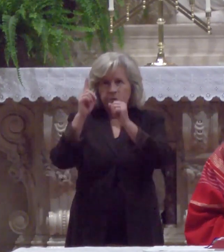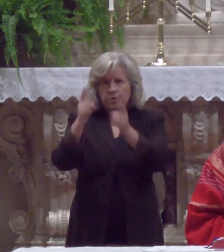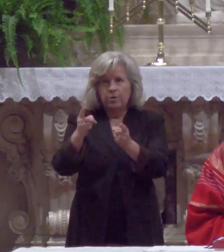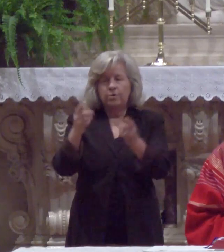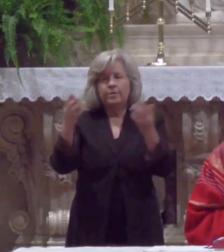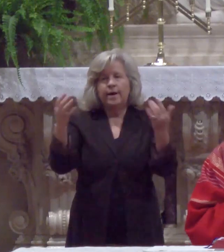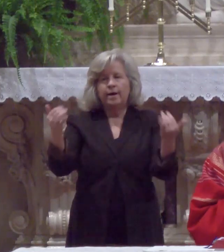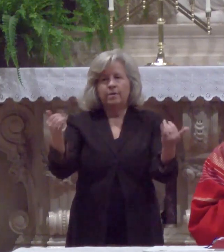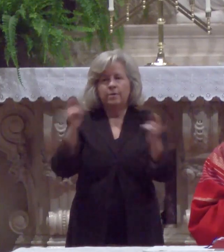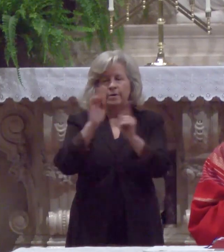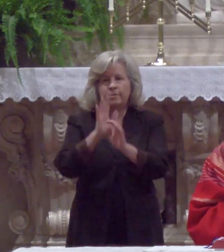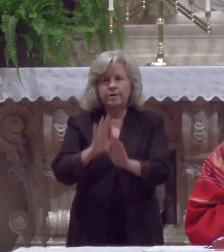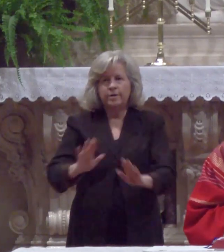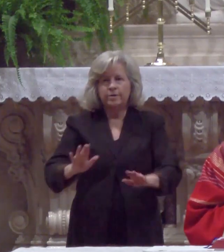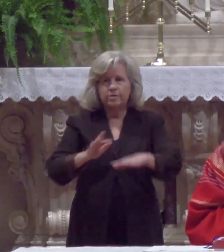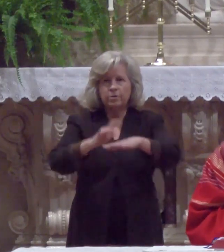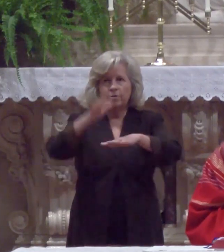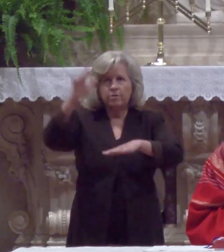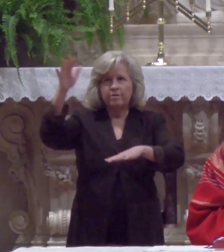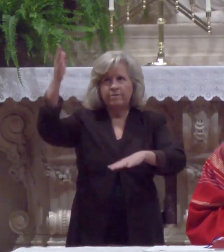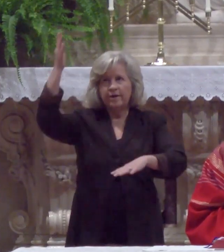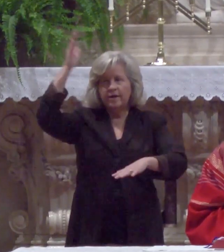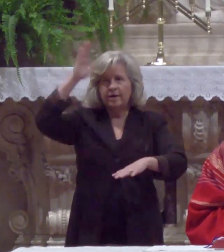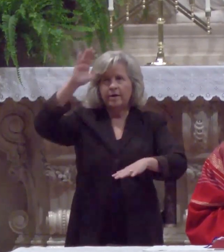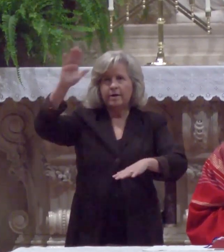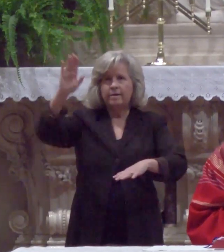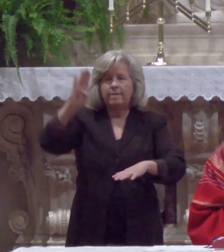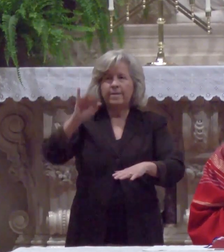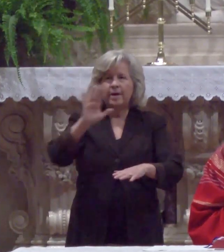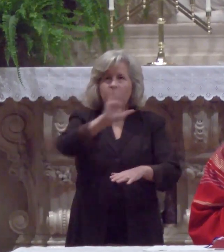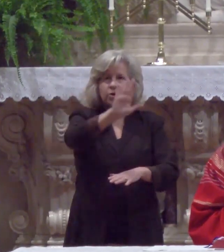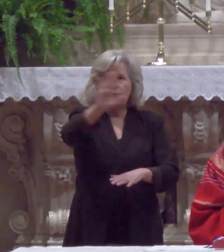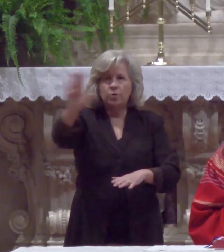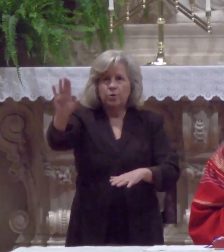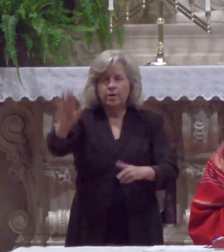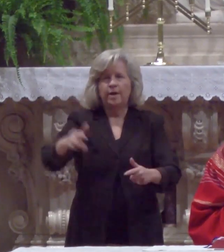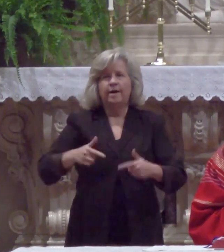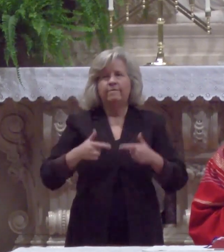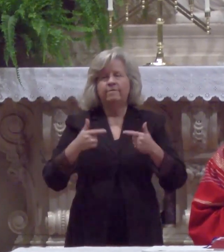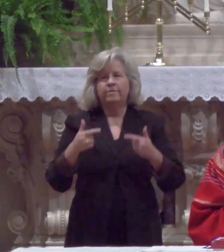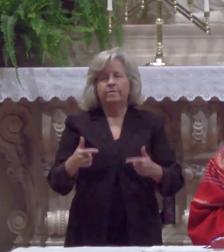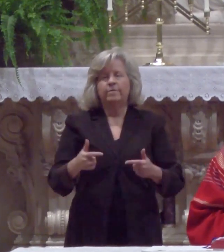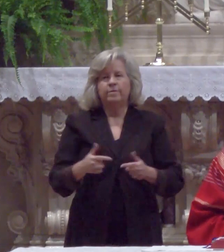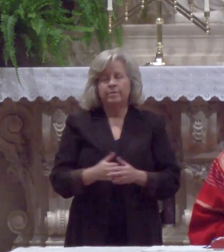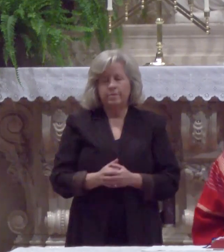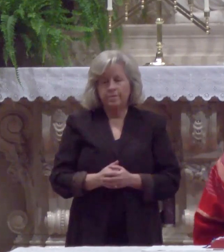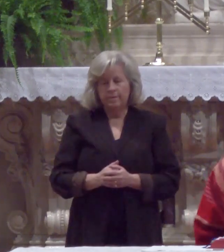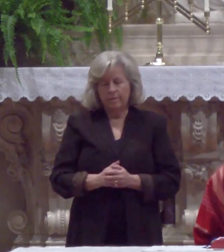peace to glorify the Lord by your life. Thanks be to God.